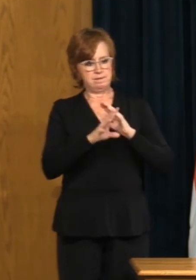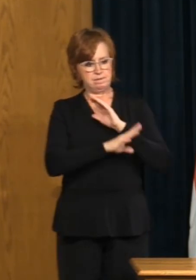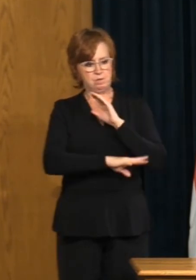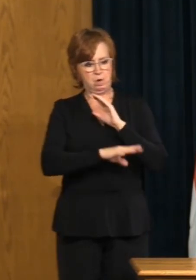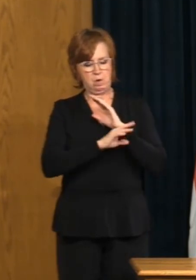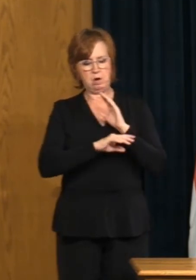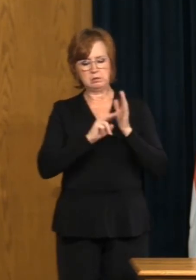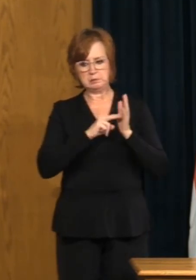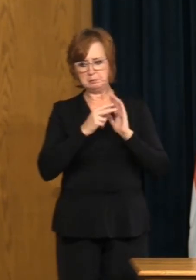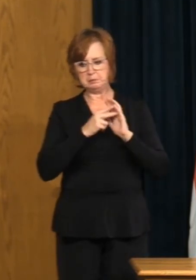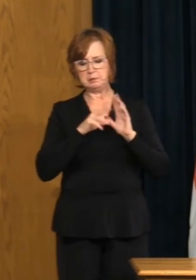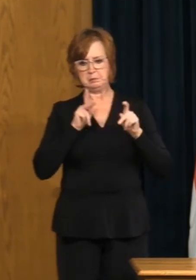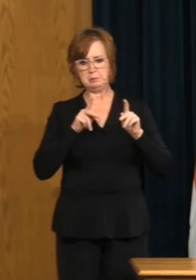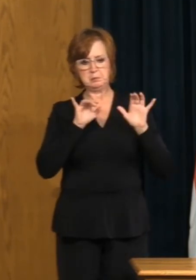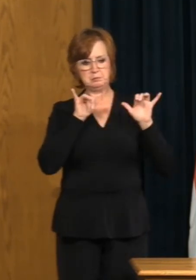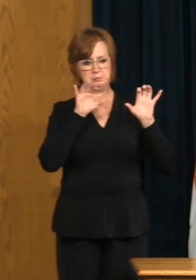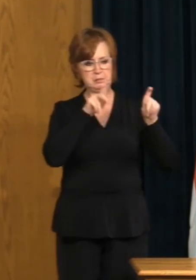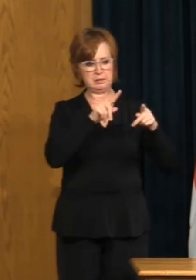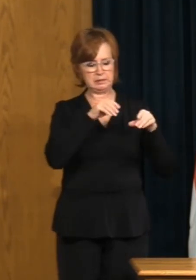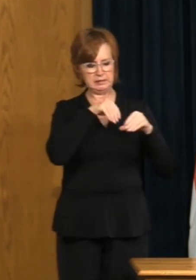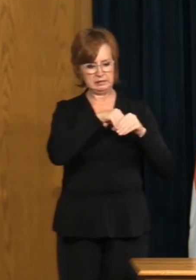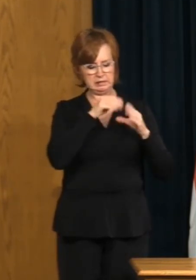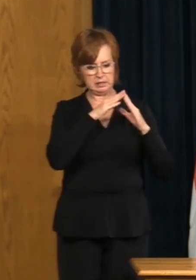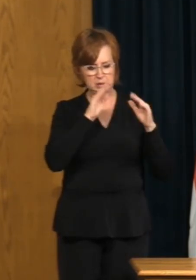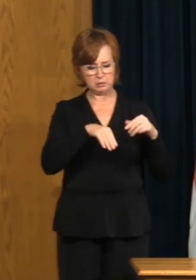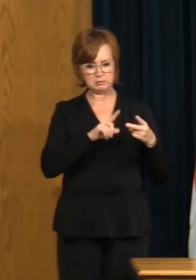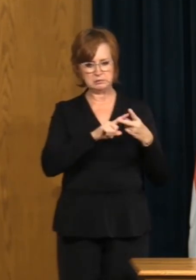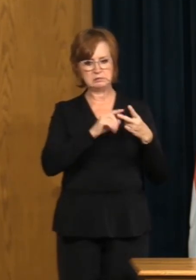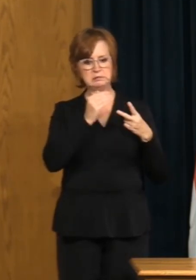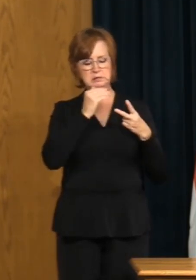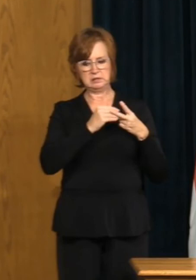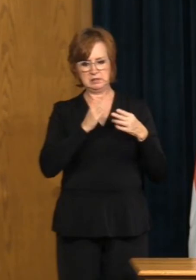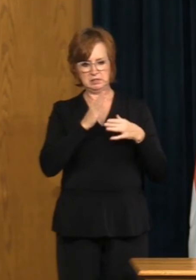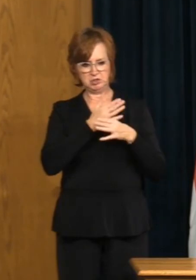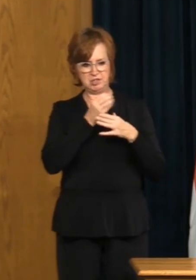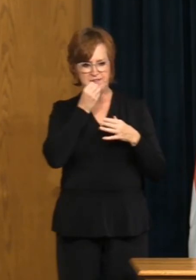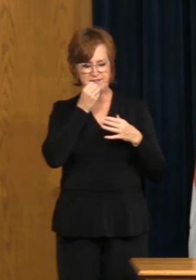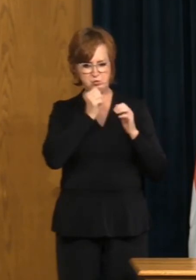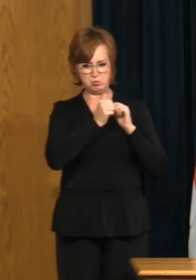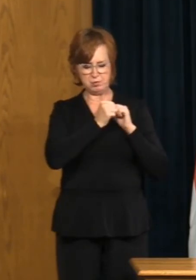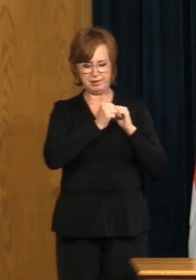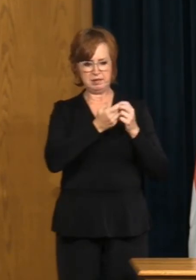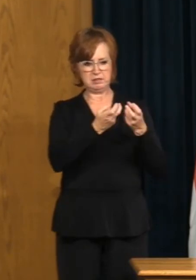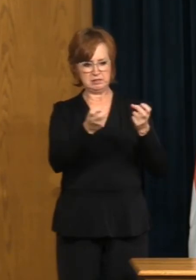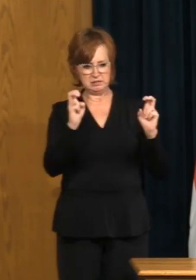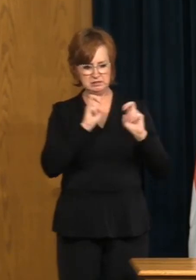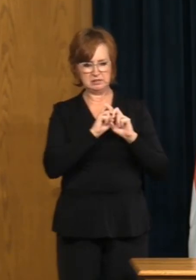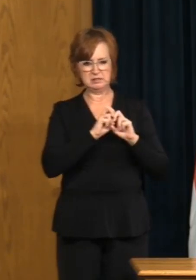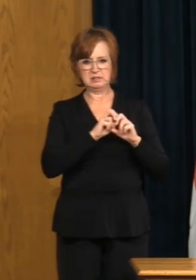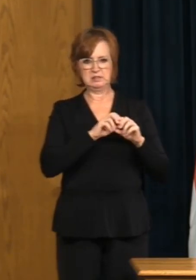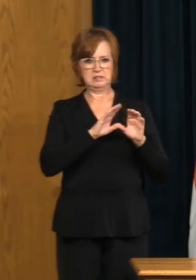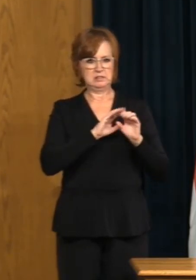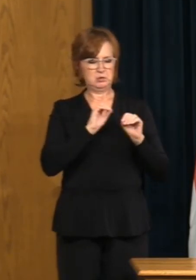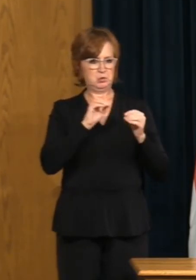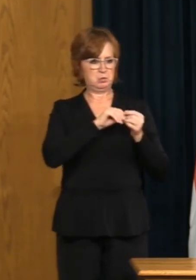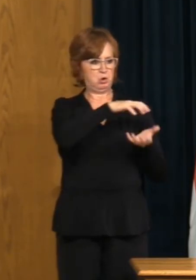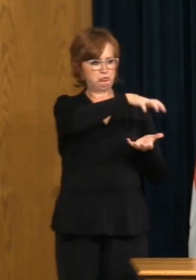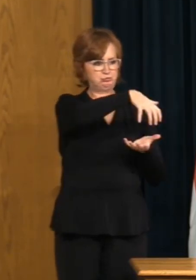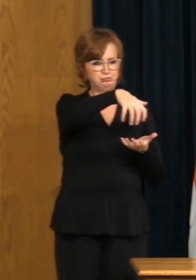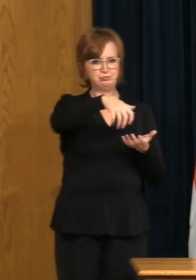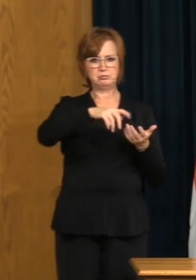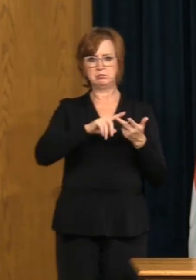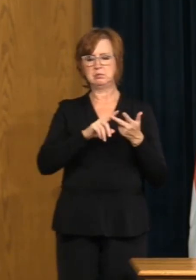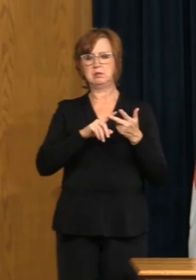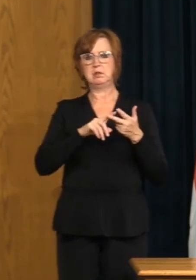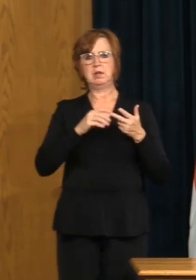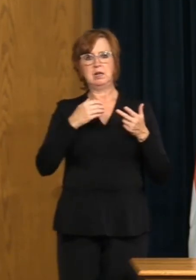socially, but maintain that physical distance, and other things around sharing food items where, instead of having a potluck or a buffet, having plated